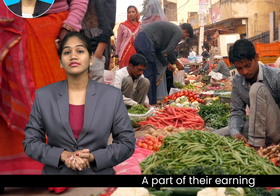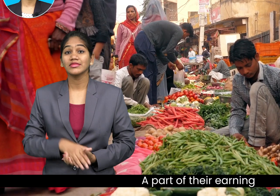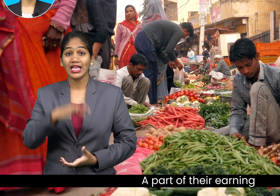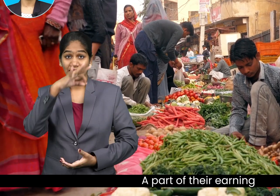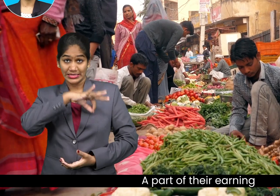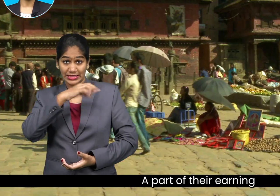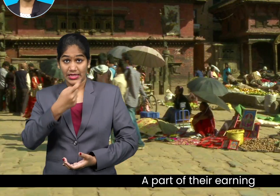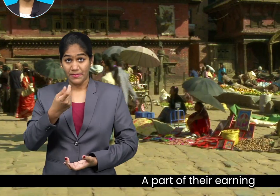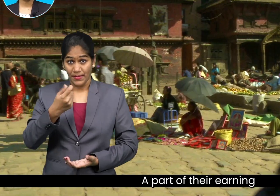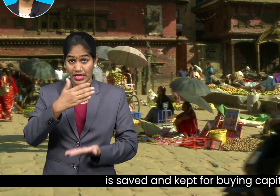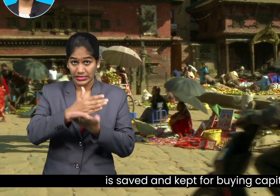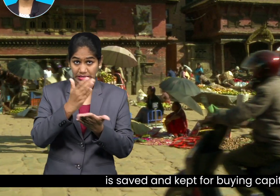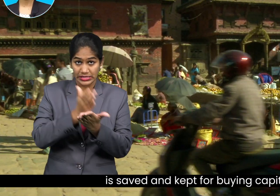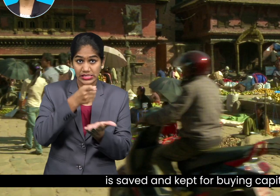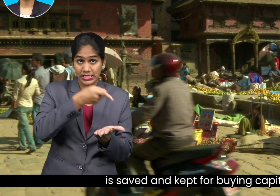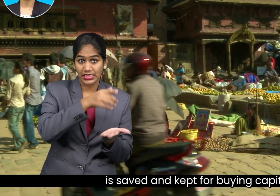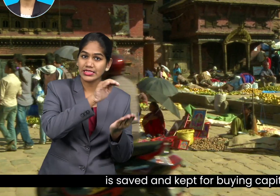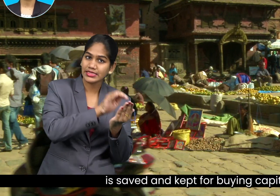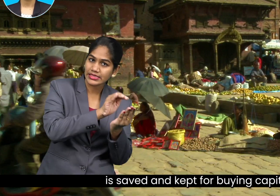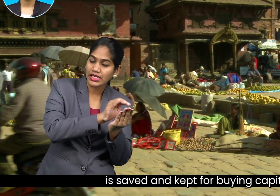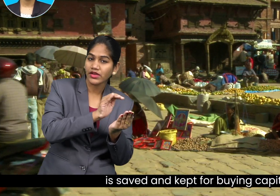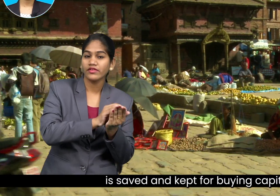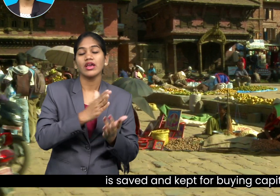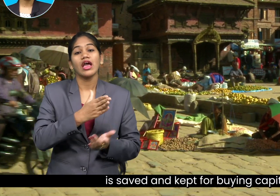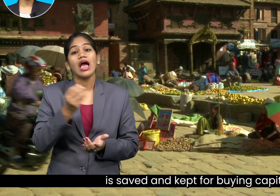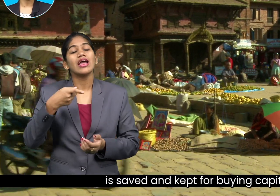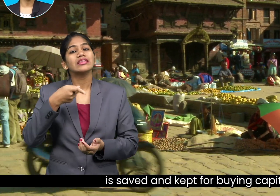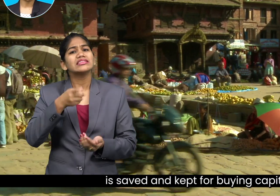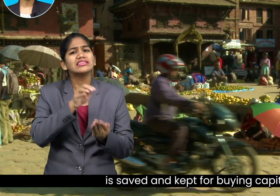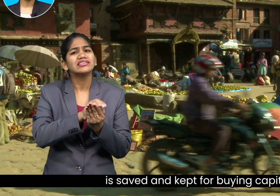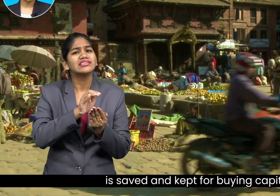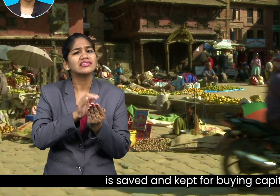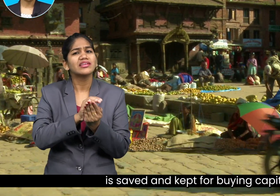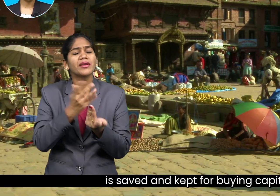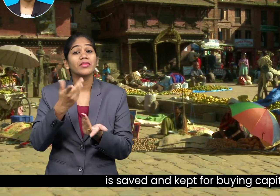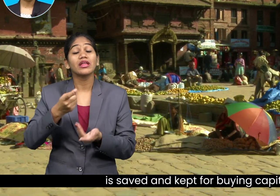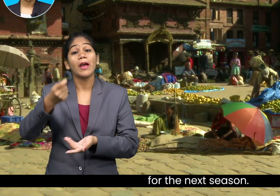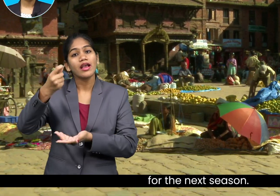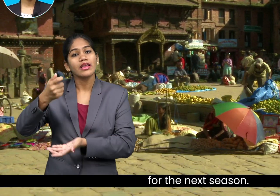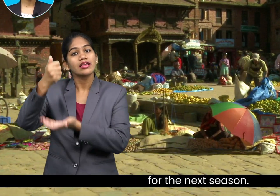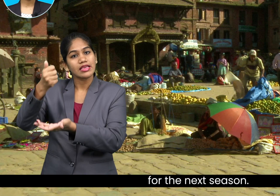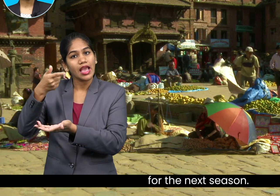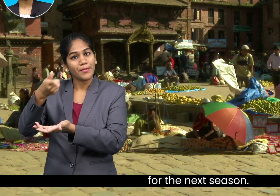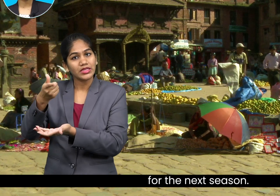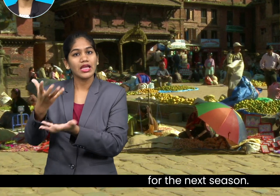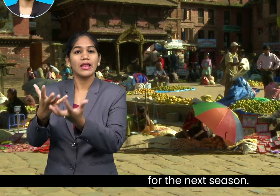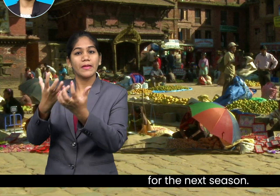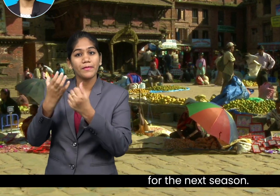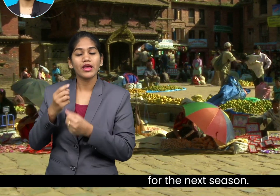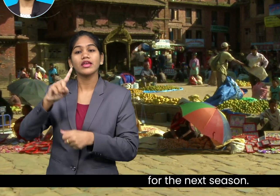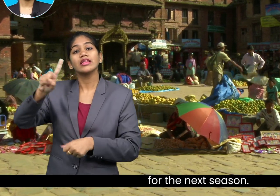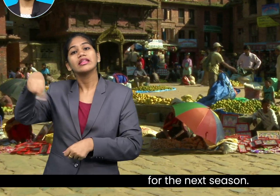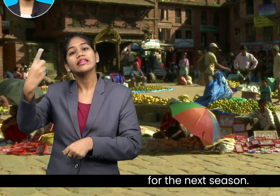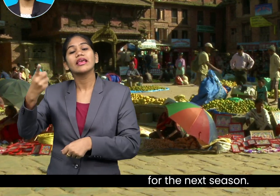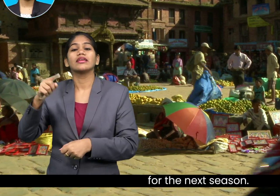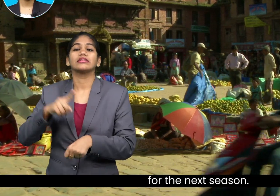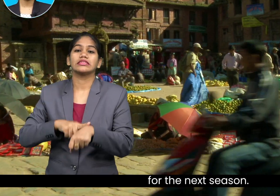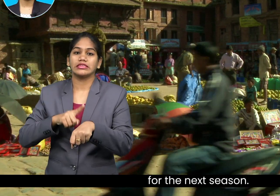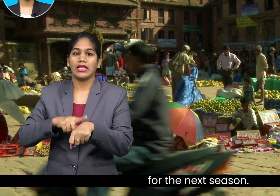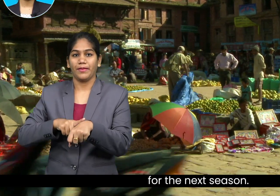A part of their earning is saved and kept for buying capital for the next season.